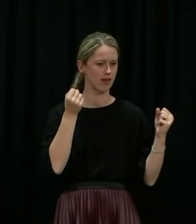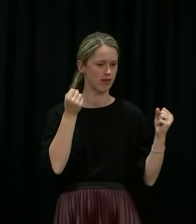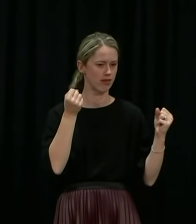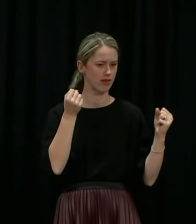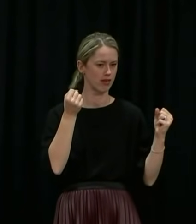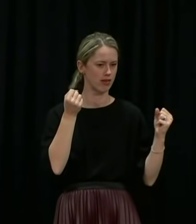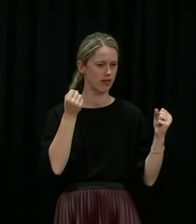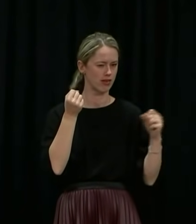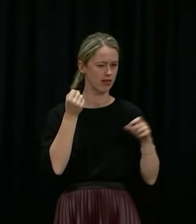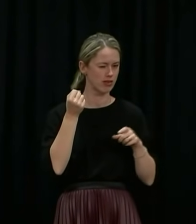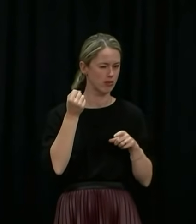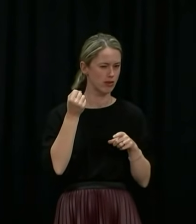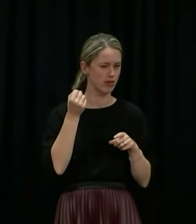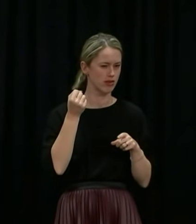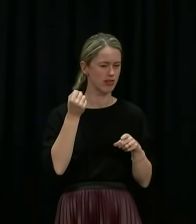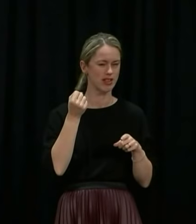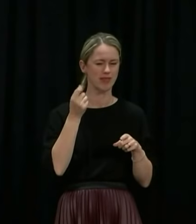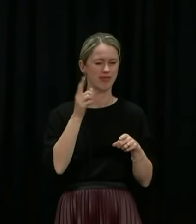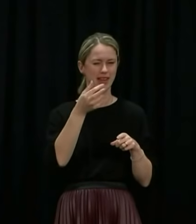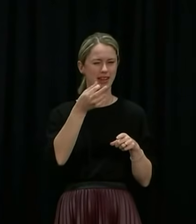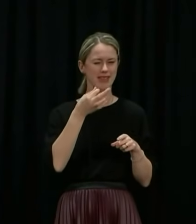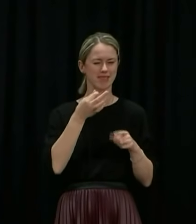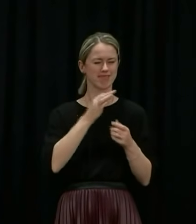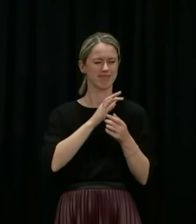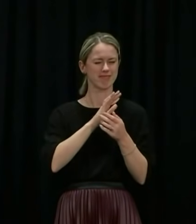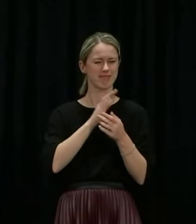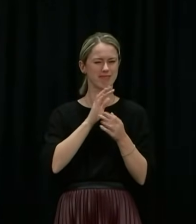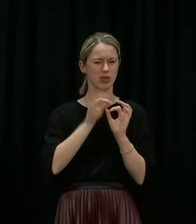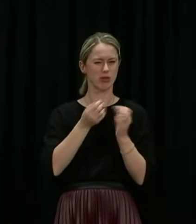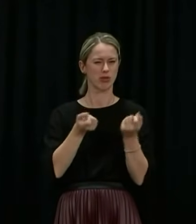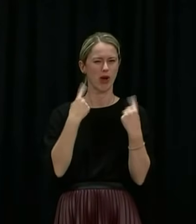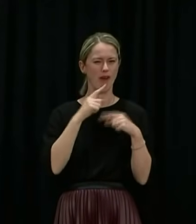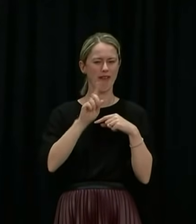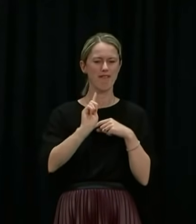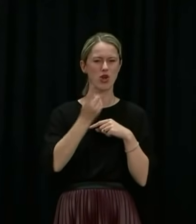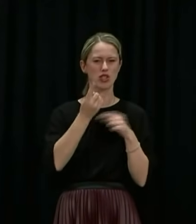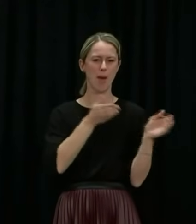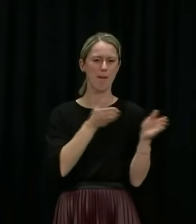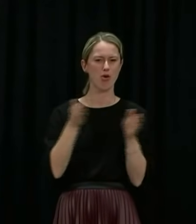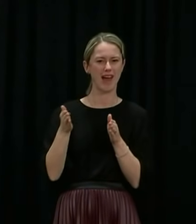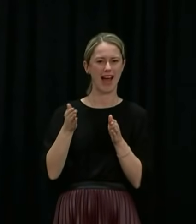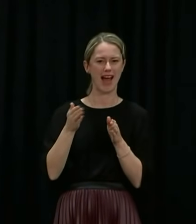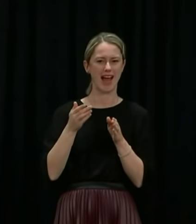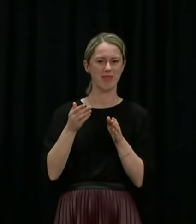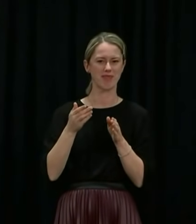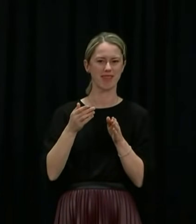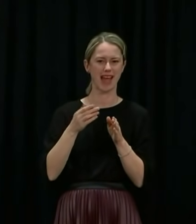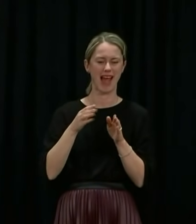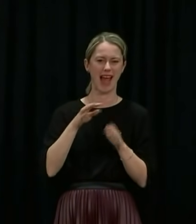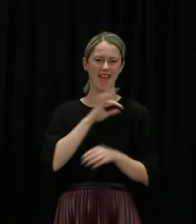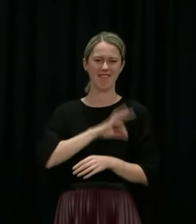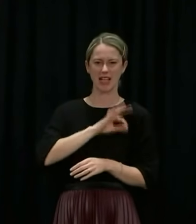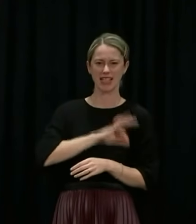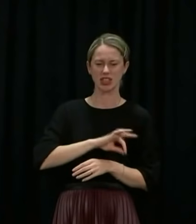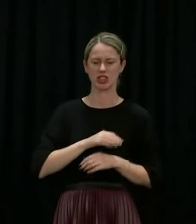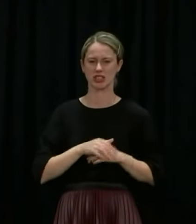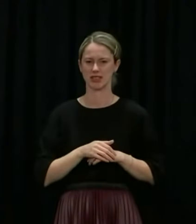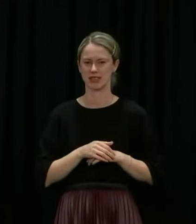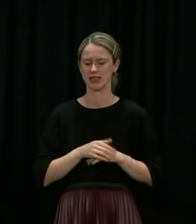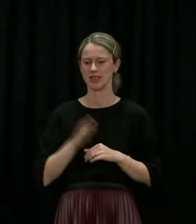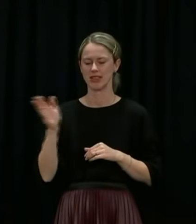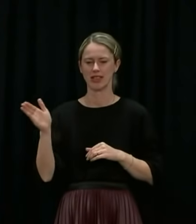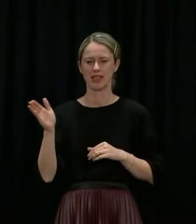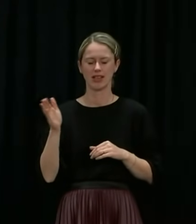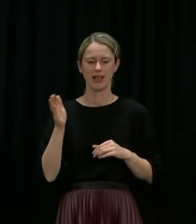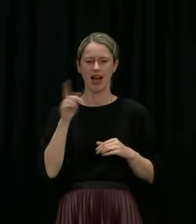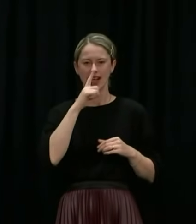is that part of a wider review now of how you're going to treat international travel? Look, without getting into the specifics of that arrangement, which I don't know all the details of inside